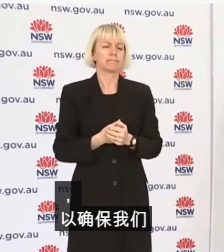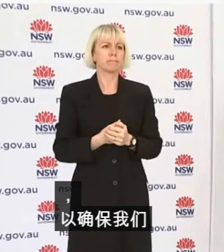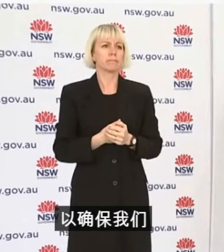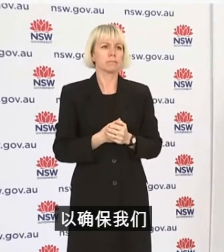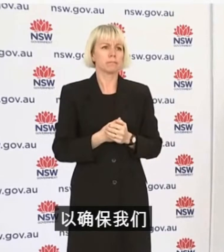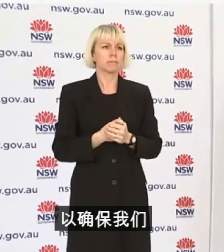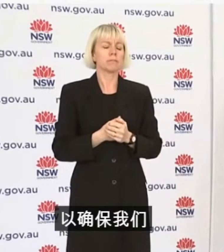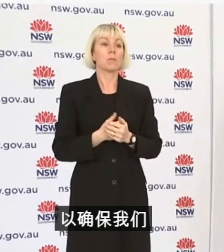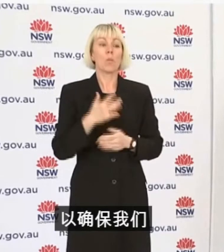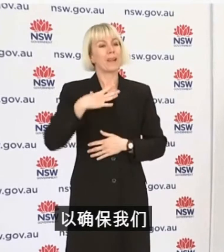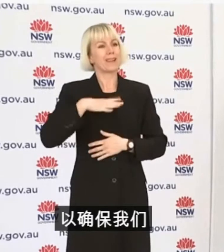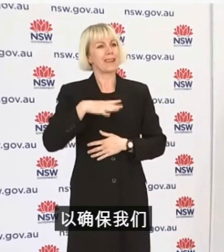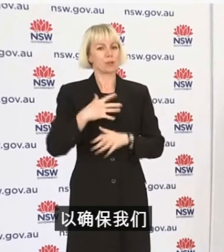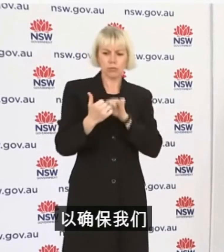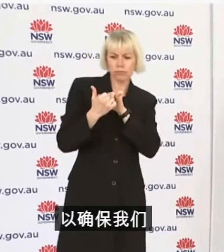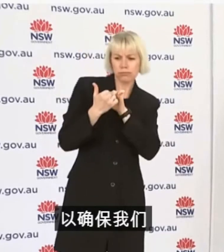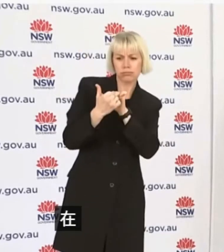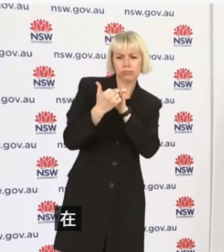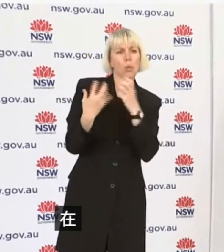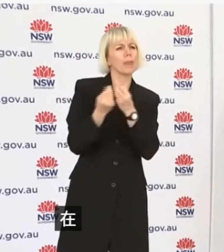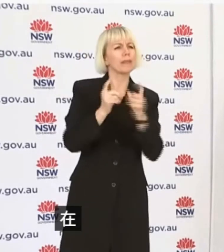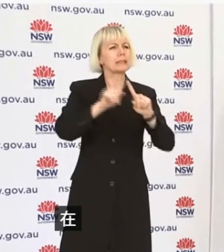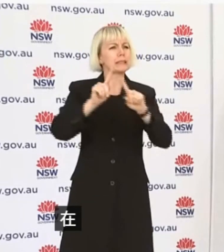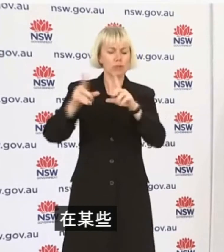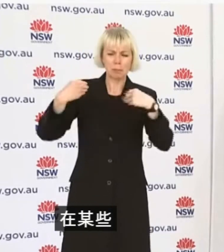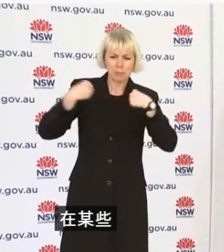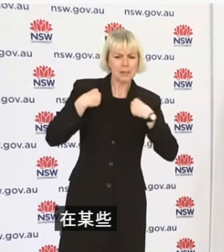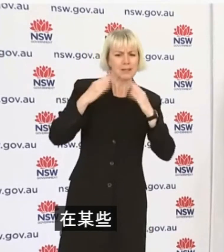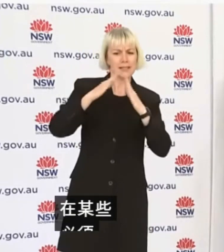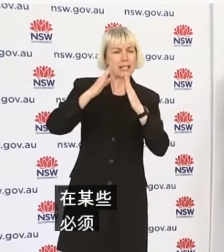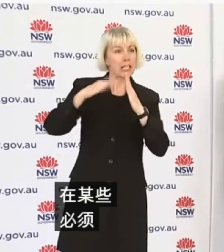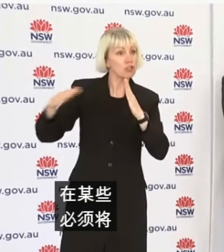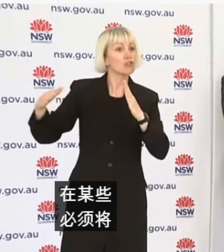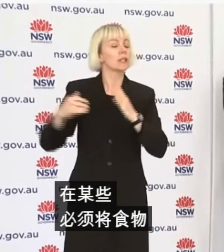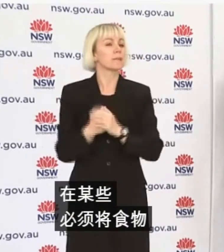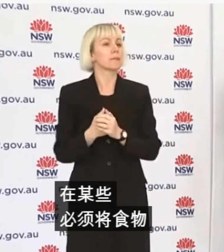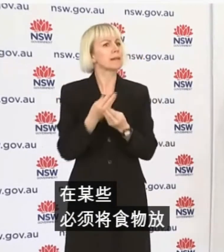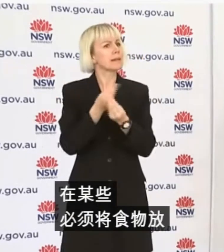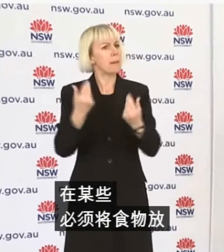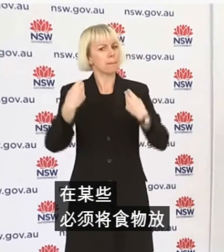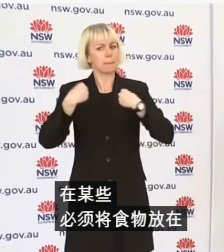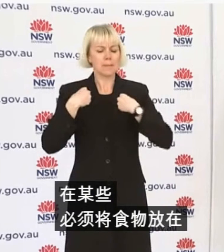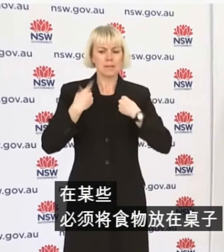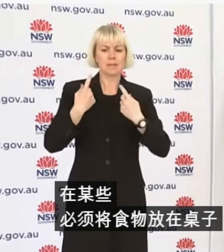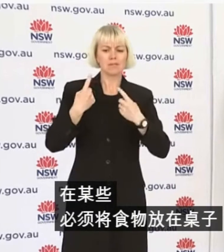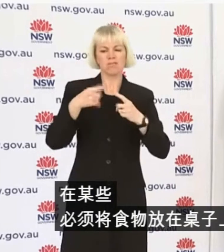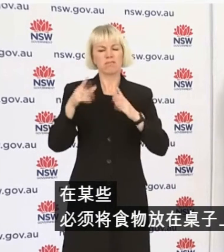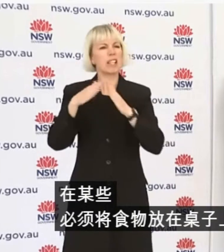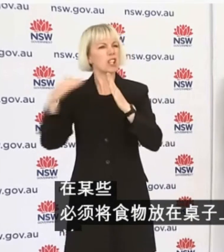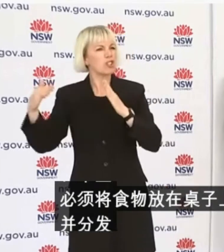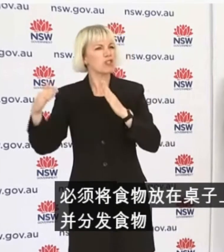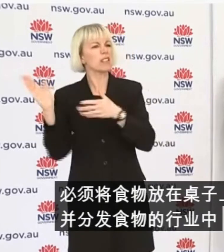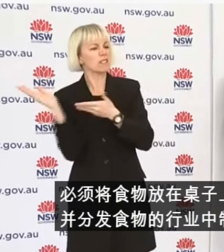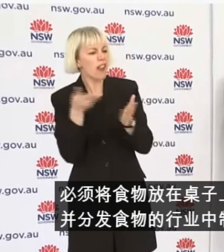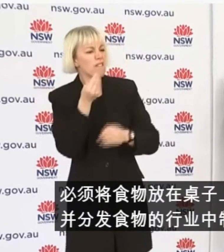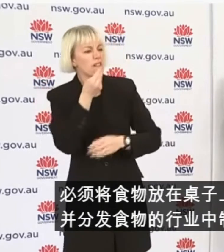very strong COVID safety plans and vigilance in some of those industries that by necessity need to put food on tables